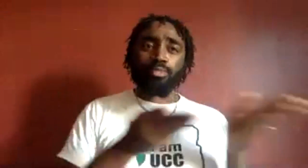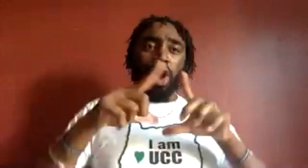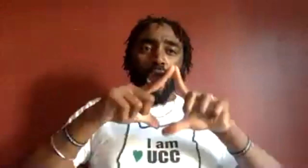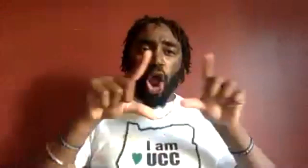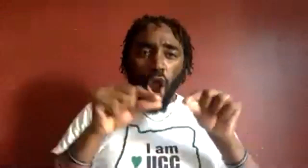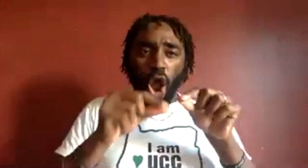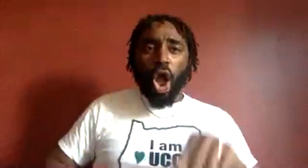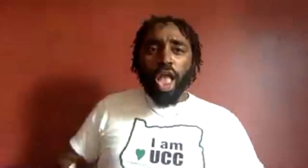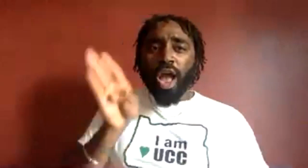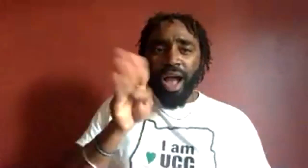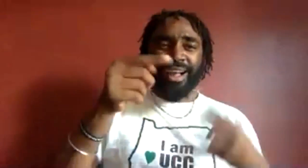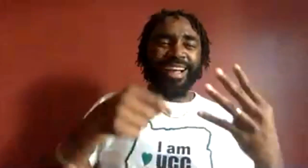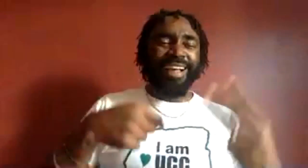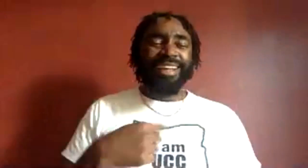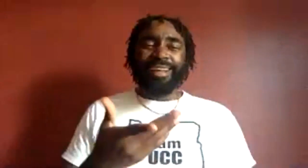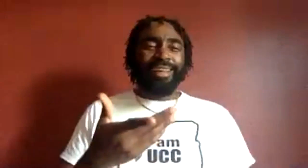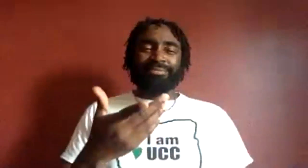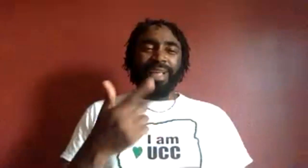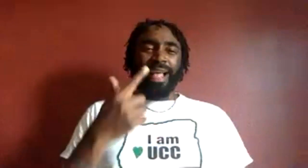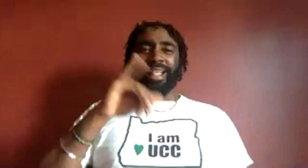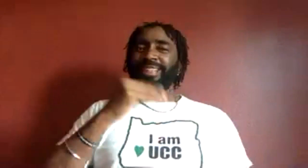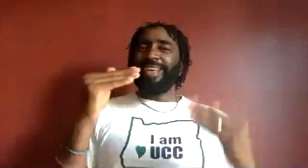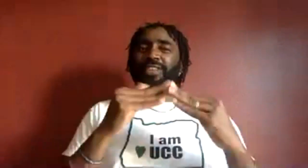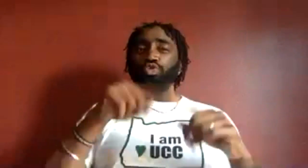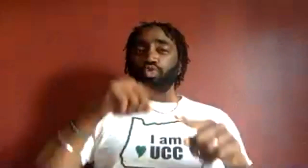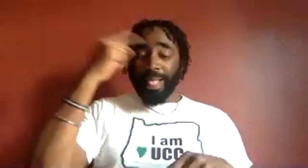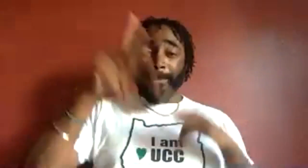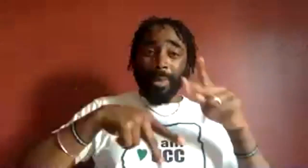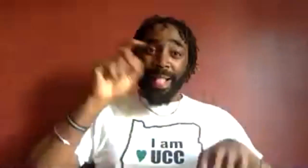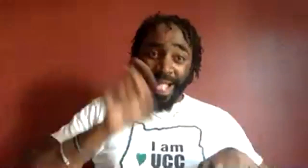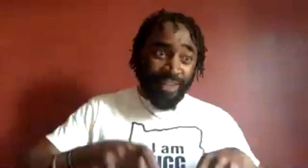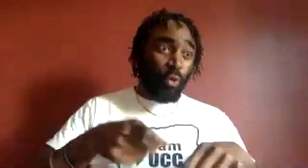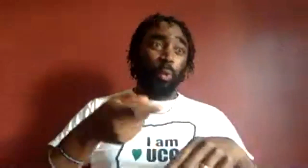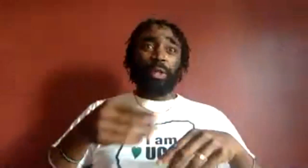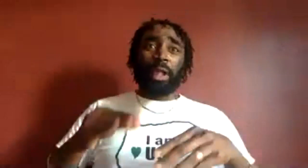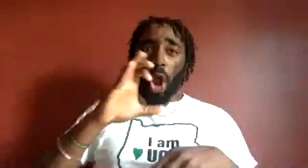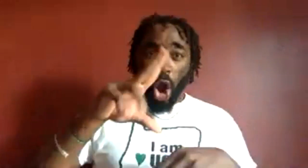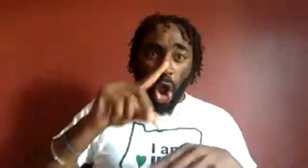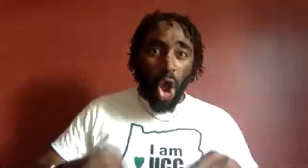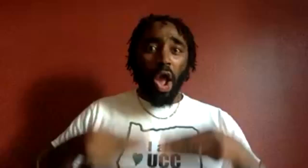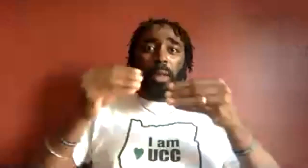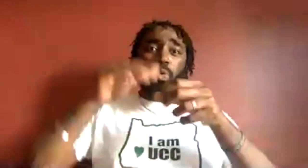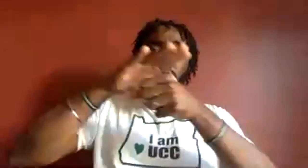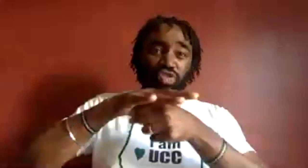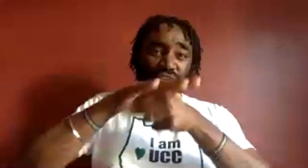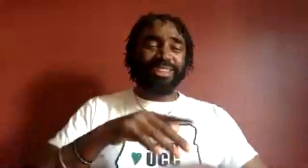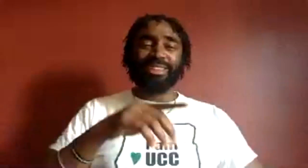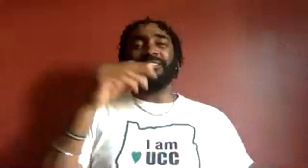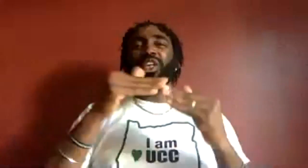quick. So I typically will have to bring my card, I'll have to show identification. And so it's not really fair to a Black person to have the